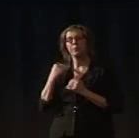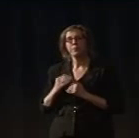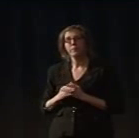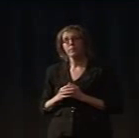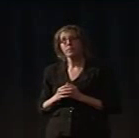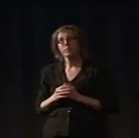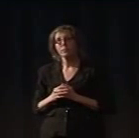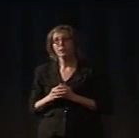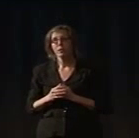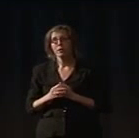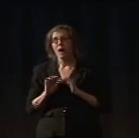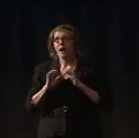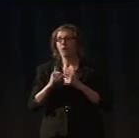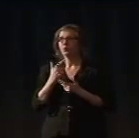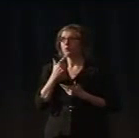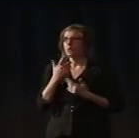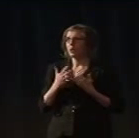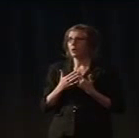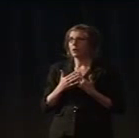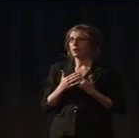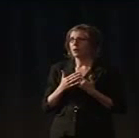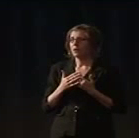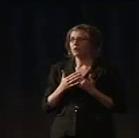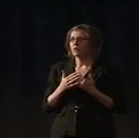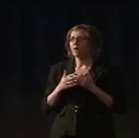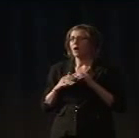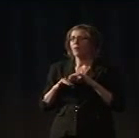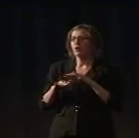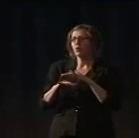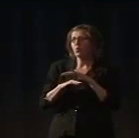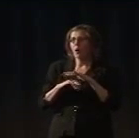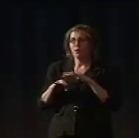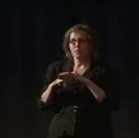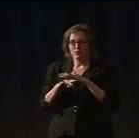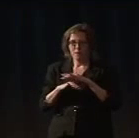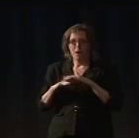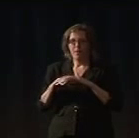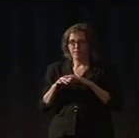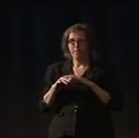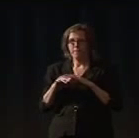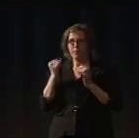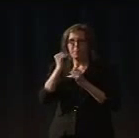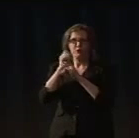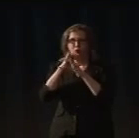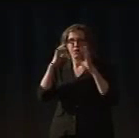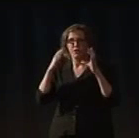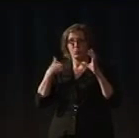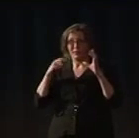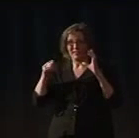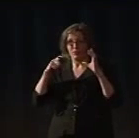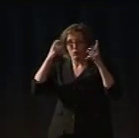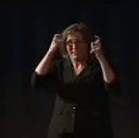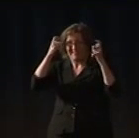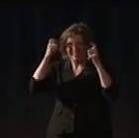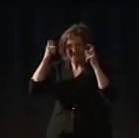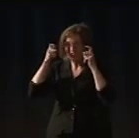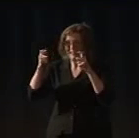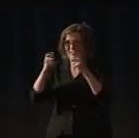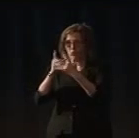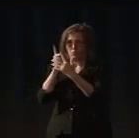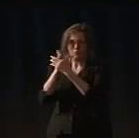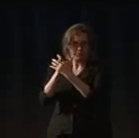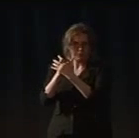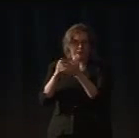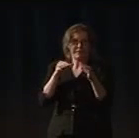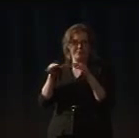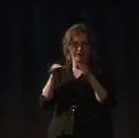how could I say that, the nuance of different imagination which should be mobilized to get into this question of ecology, and